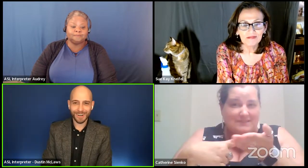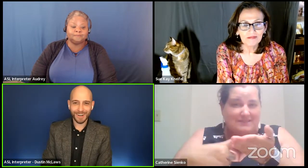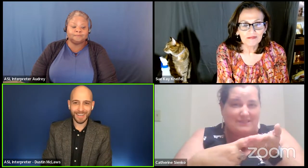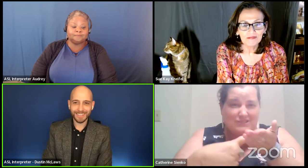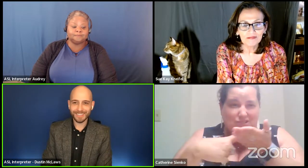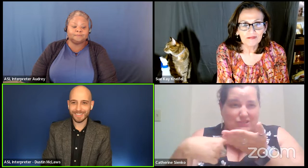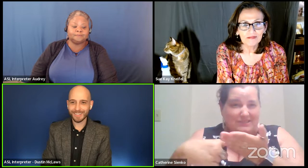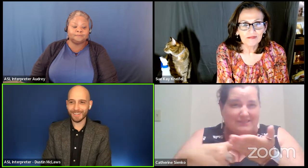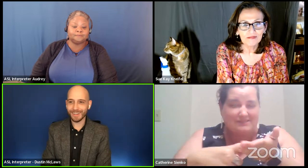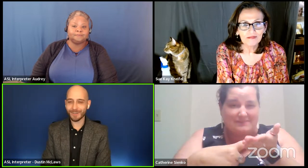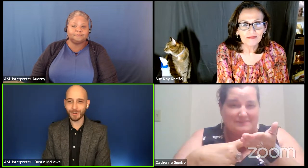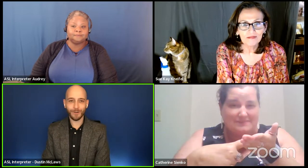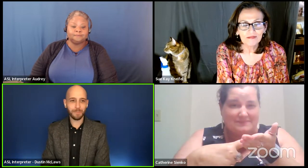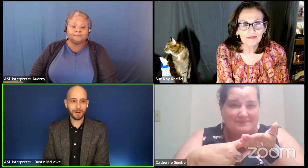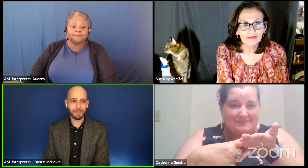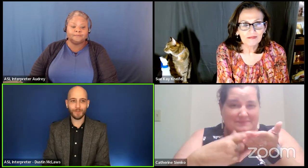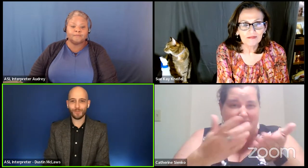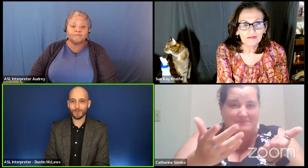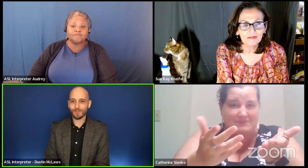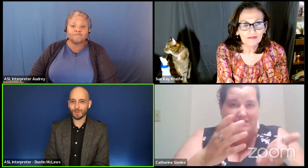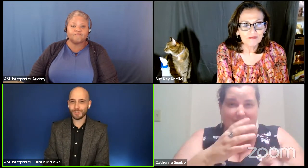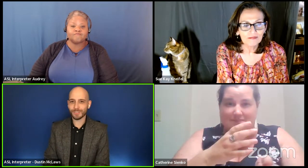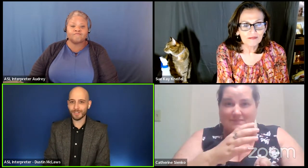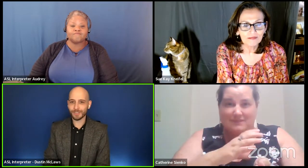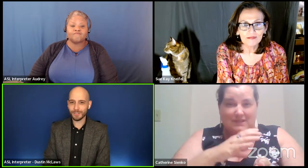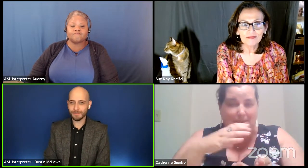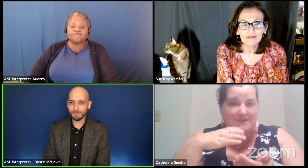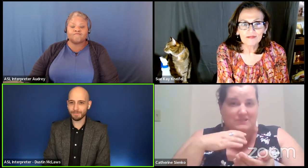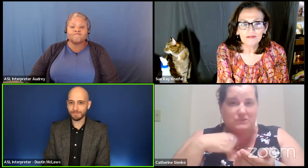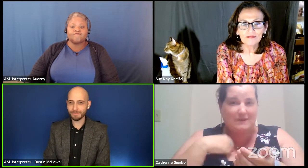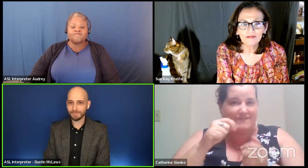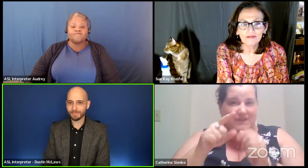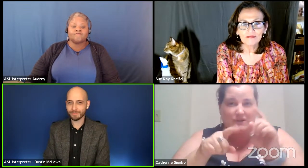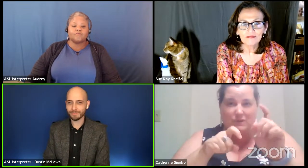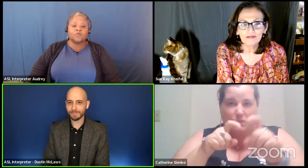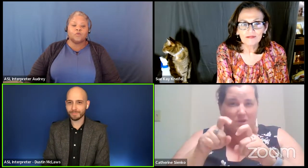All right. We're going to open up the floor for discussion.